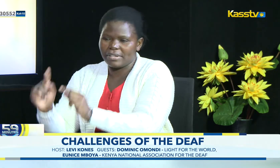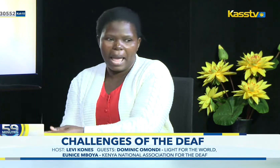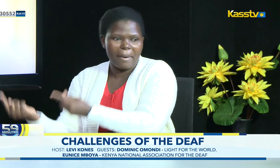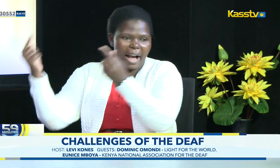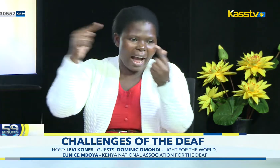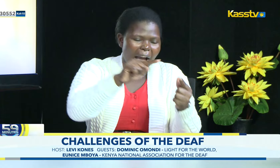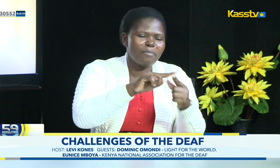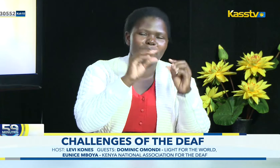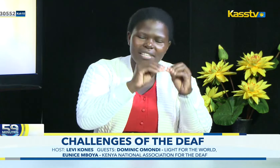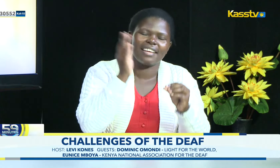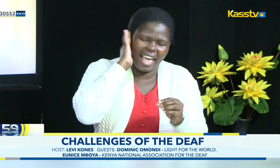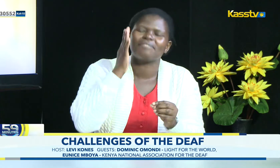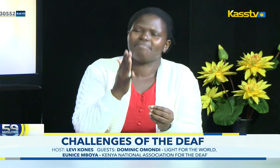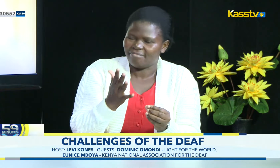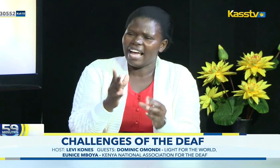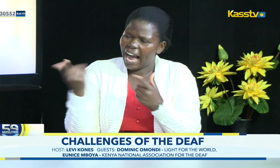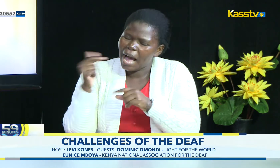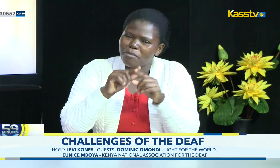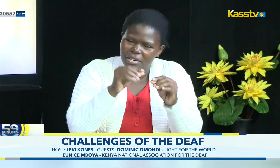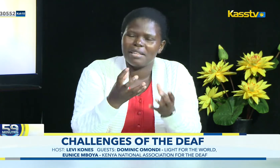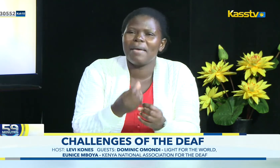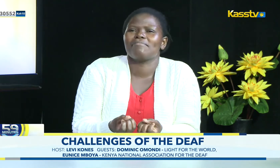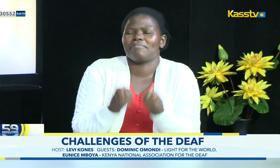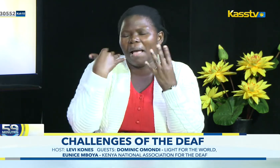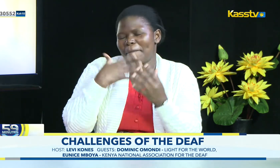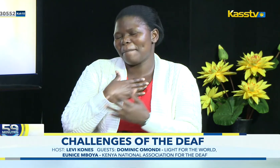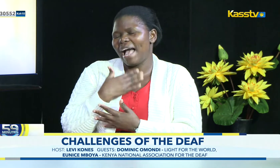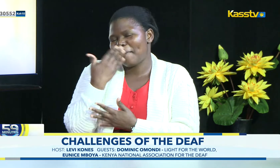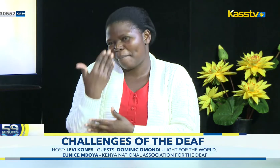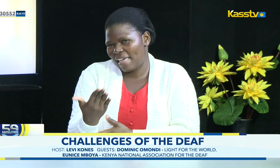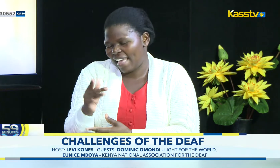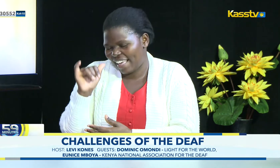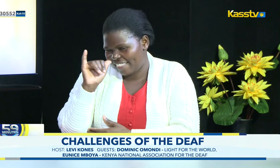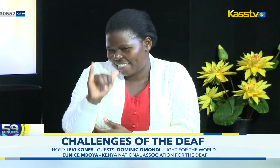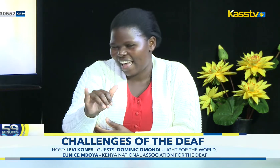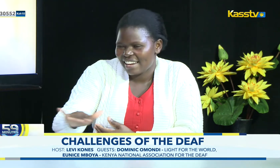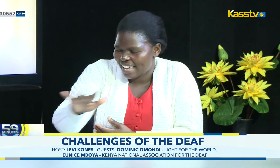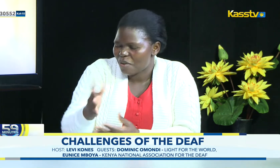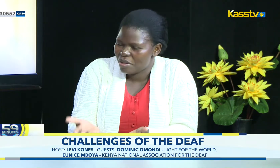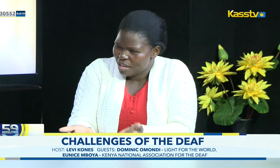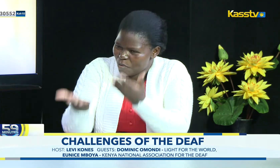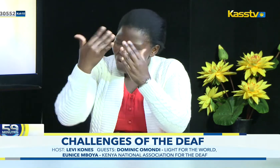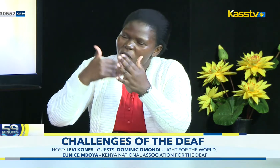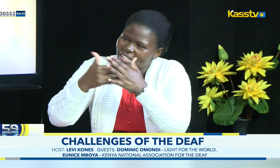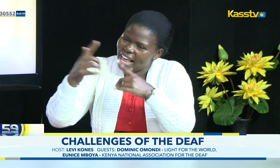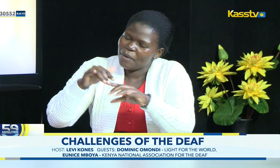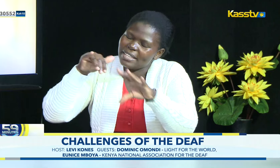language first, be proficient in the language of instruction, which is sign language, then come teach, right? I think that